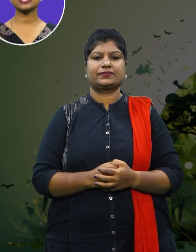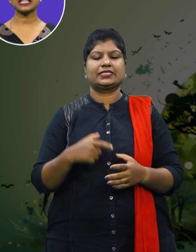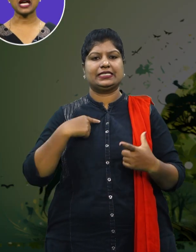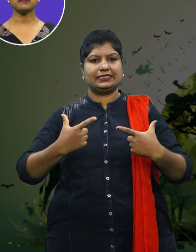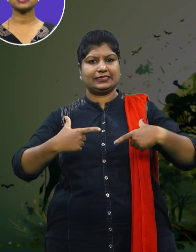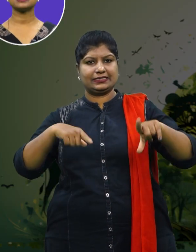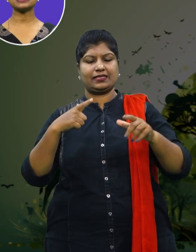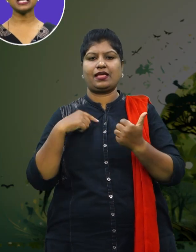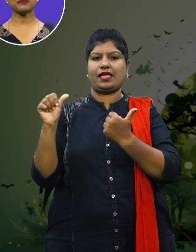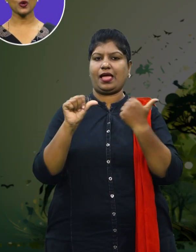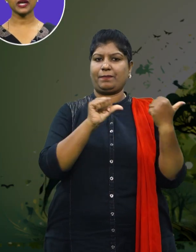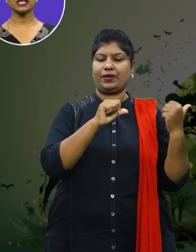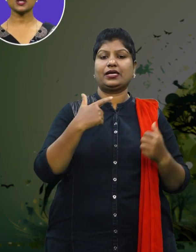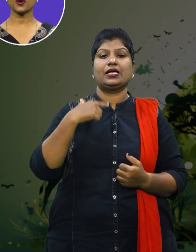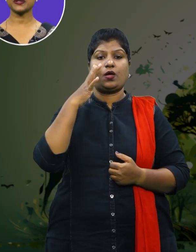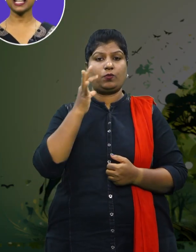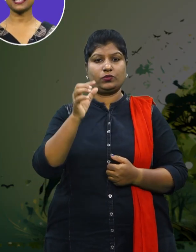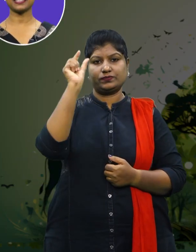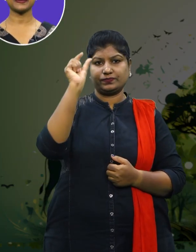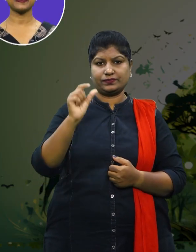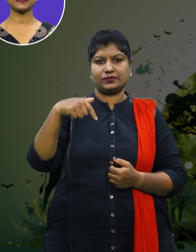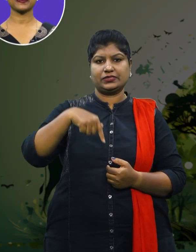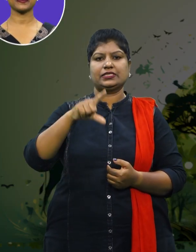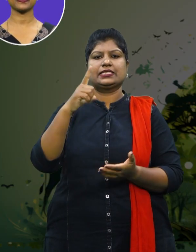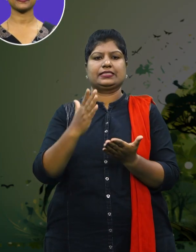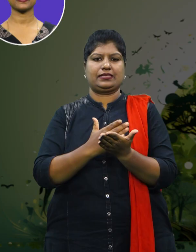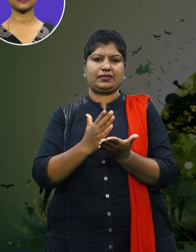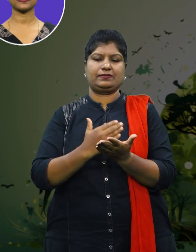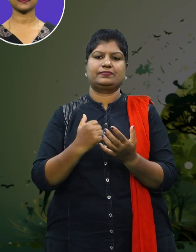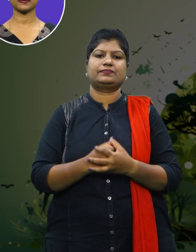Let's recap the key points of the lesson.